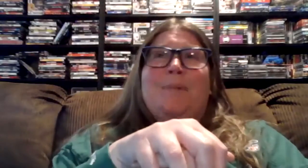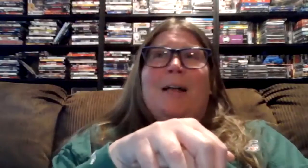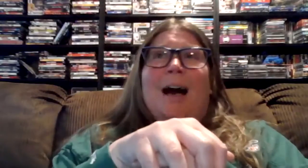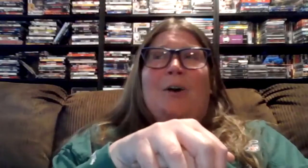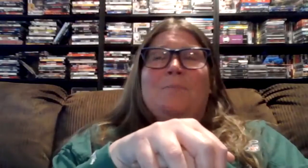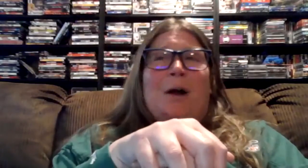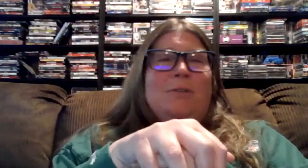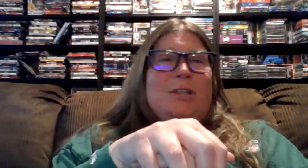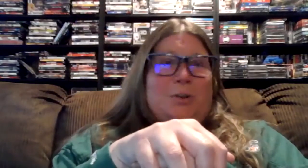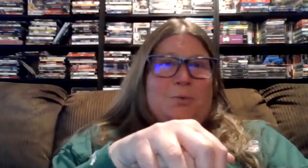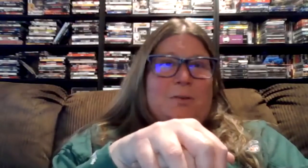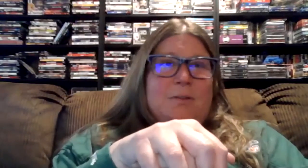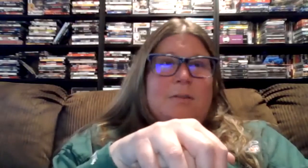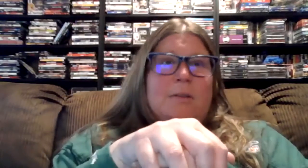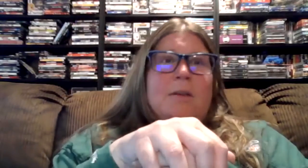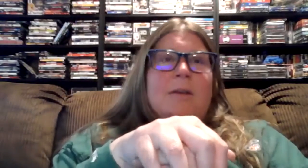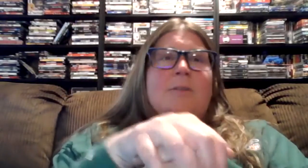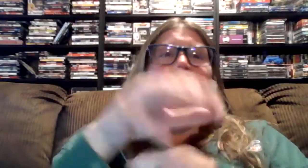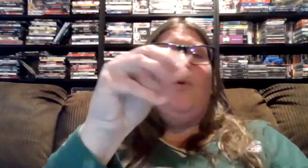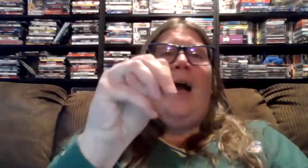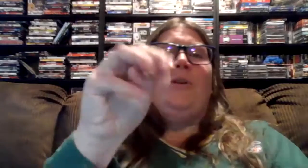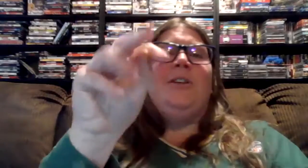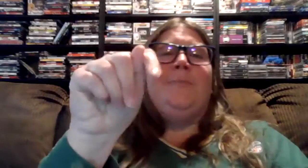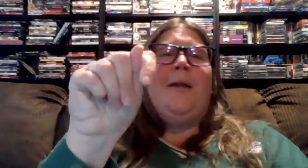spell out Mountain Dew. So I would just put